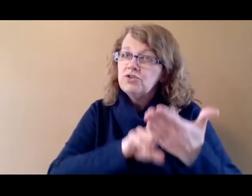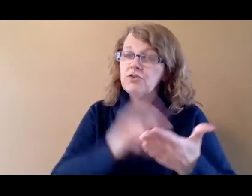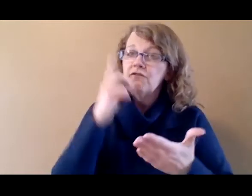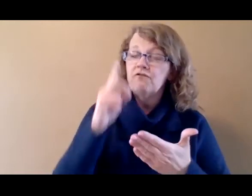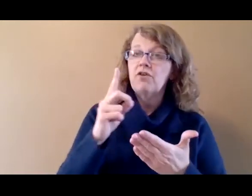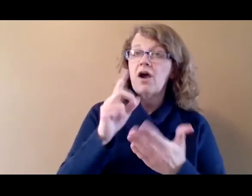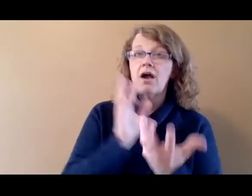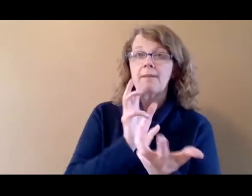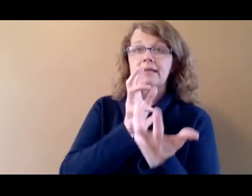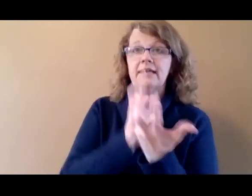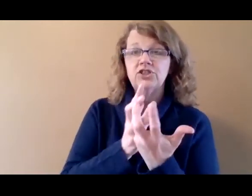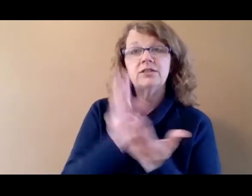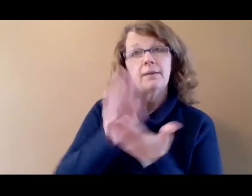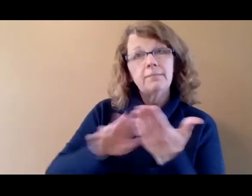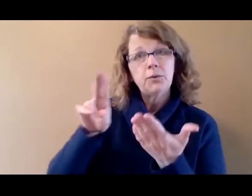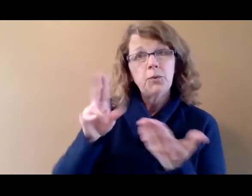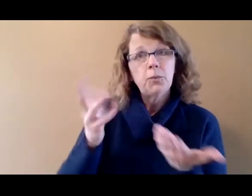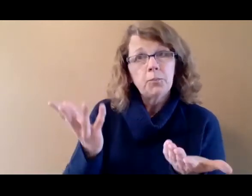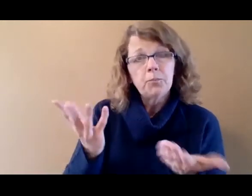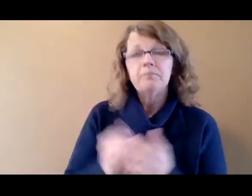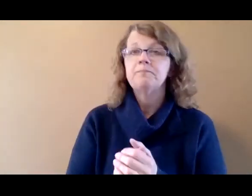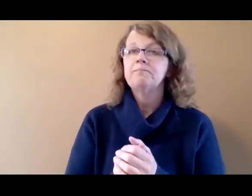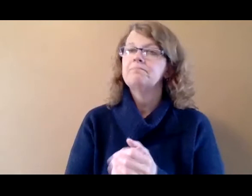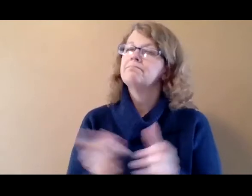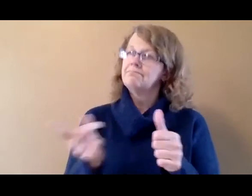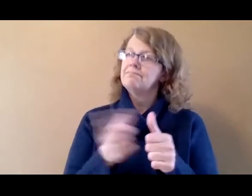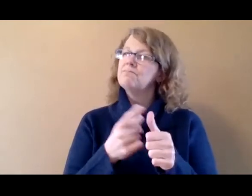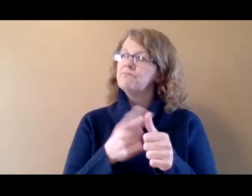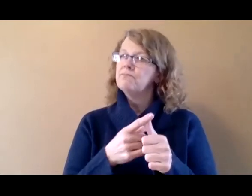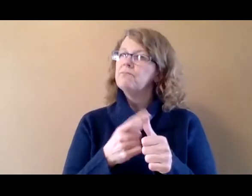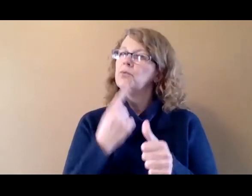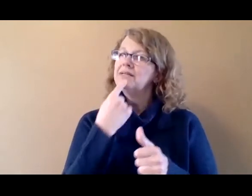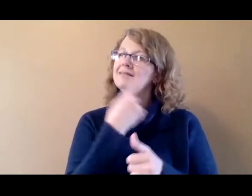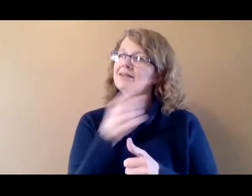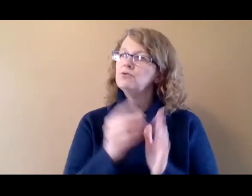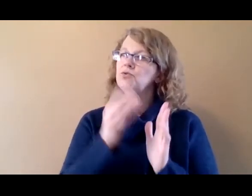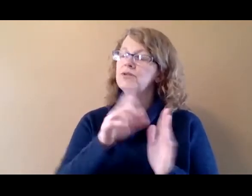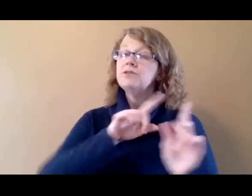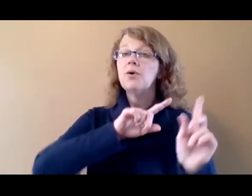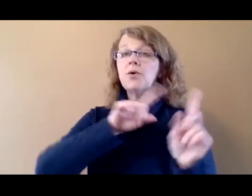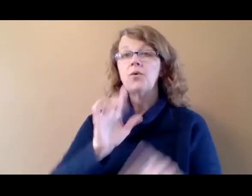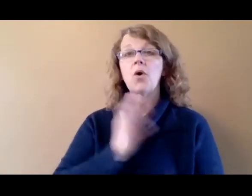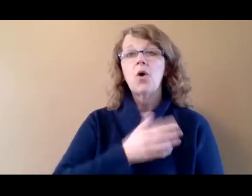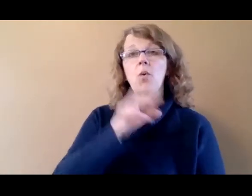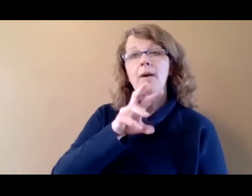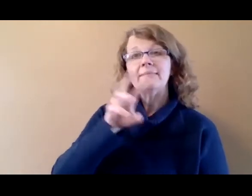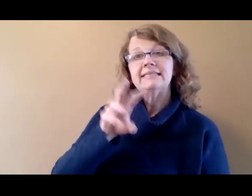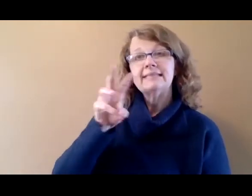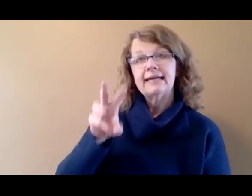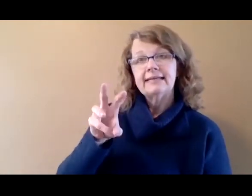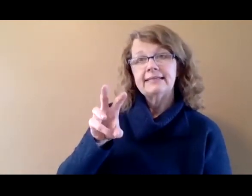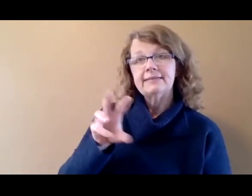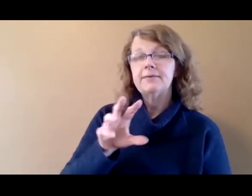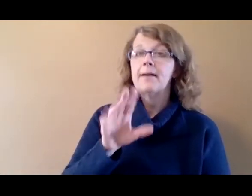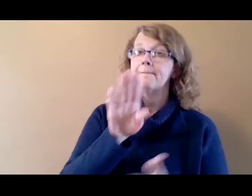University? The first thing that we like to tell students is to go to our website. If you go to